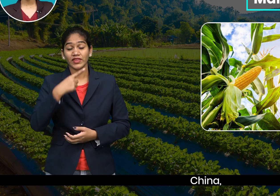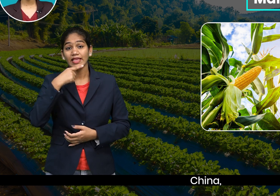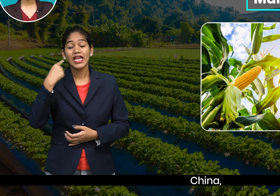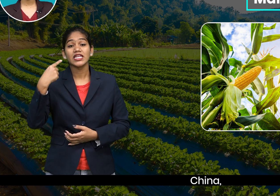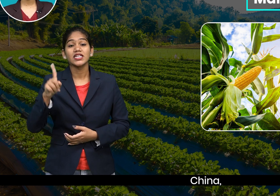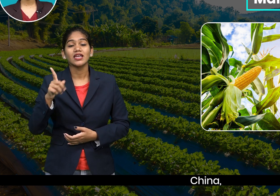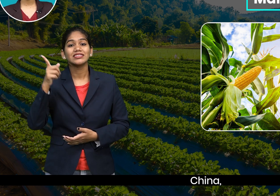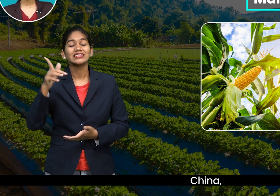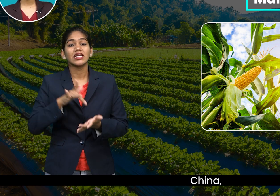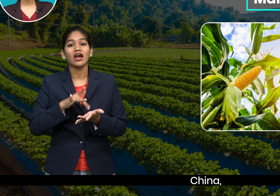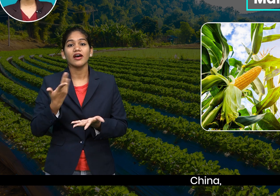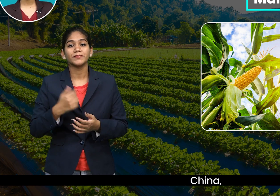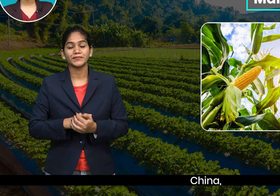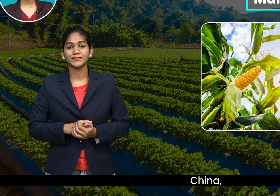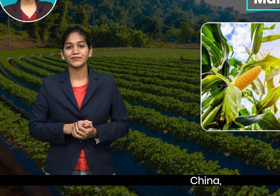Russia,